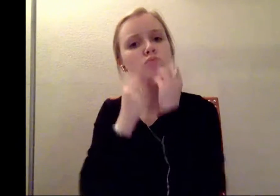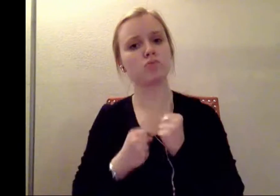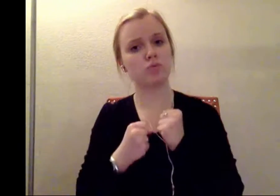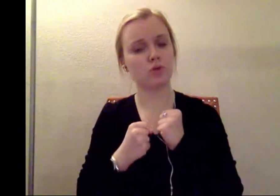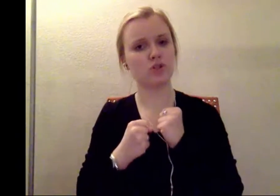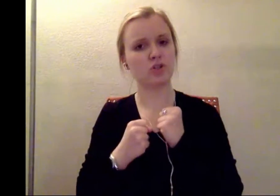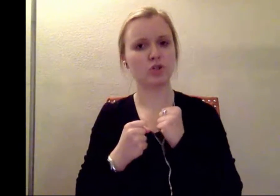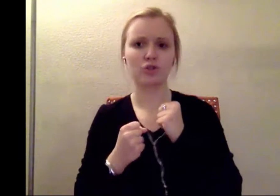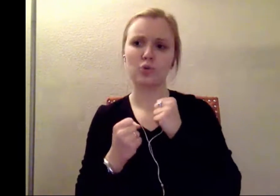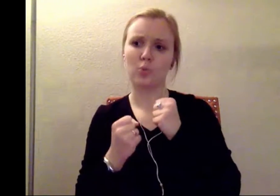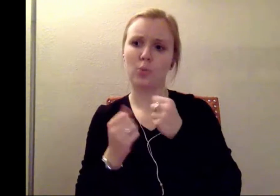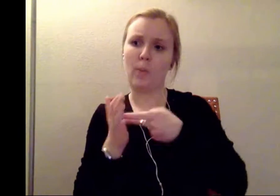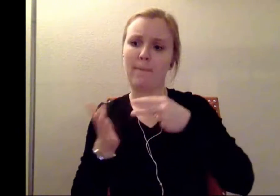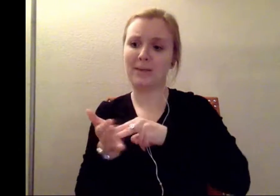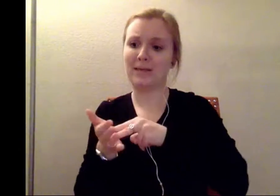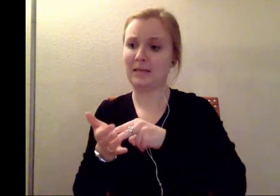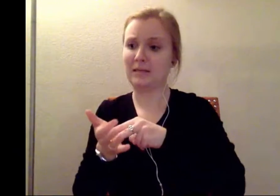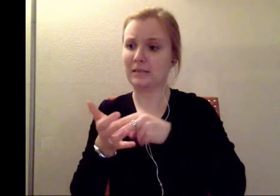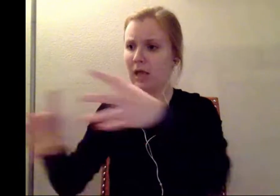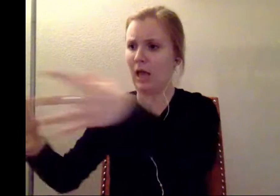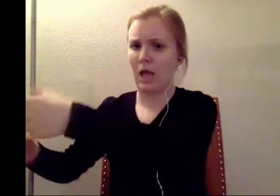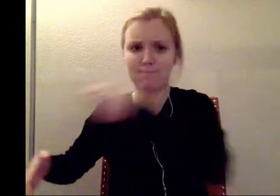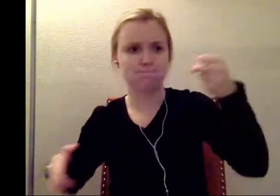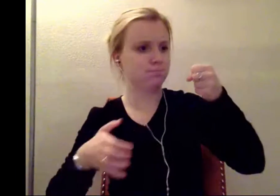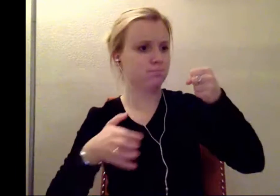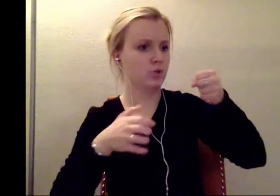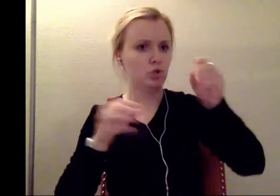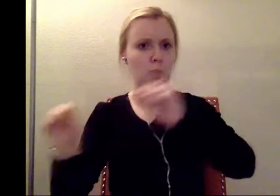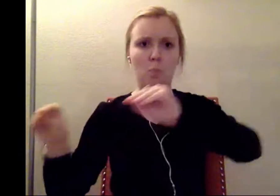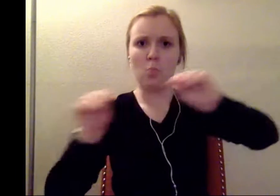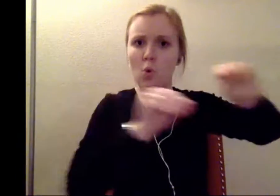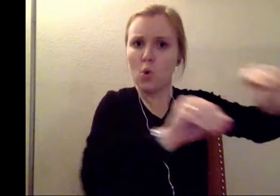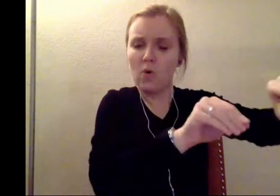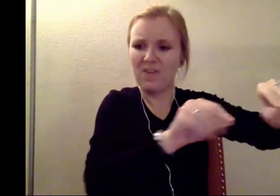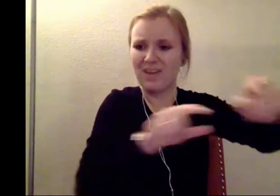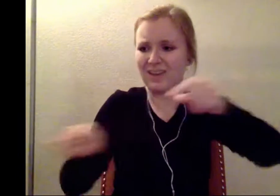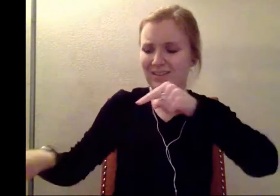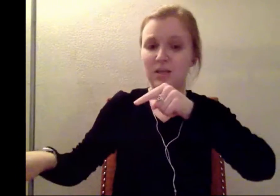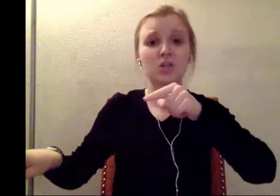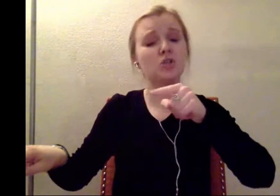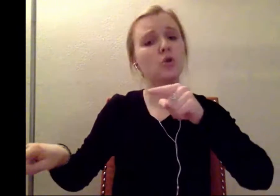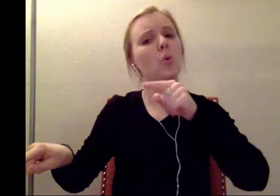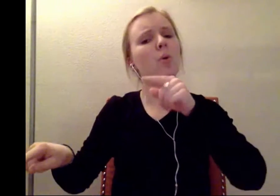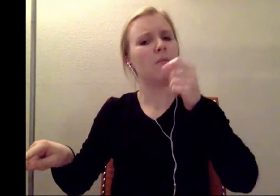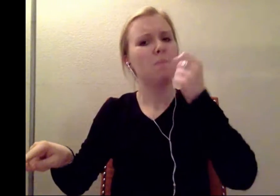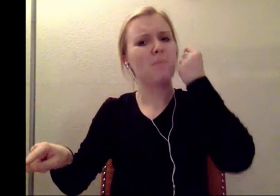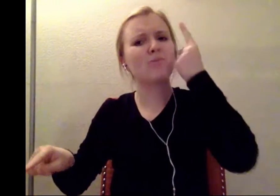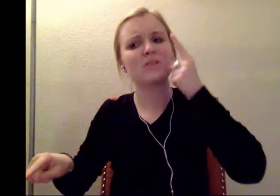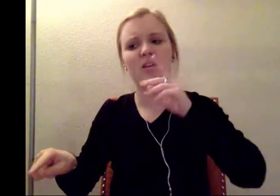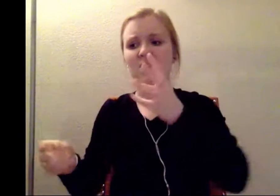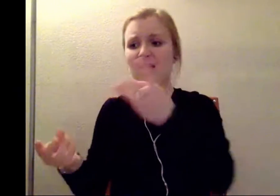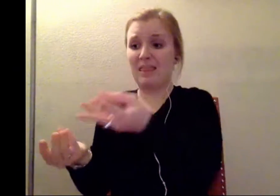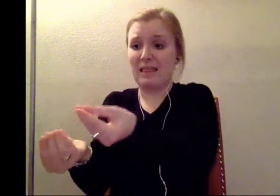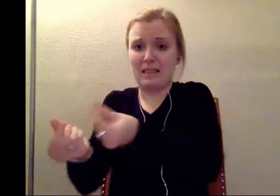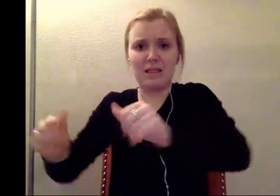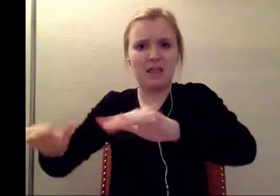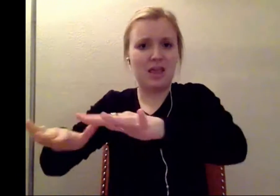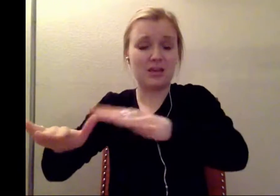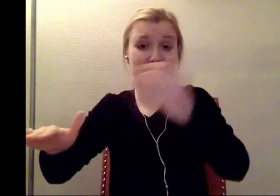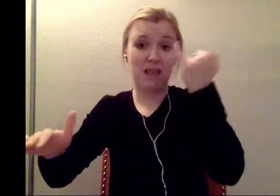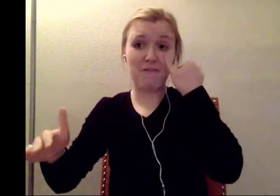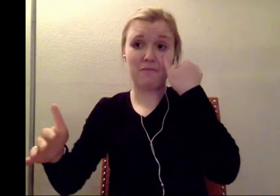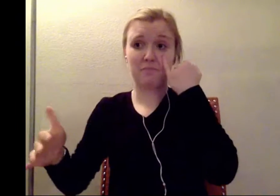of their sacred land. You can relocate people off of land, but now when the land itself has become sacred to them. And so this caused